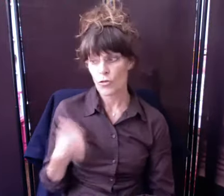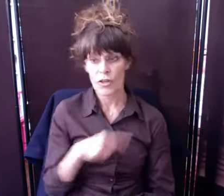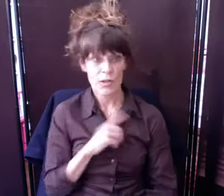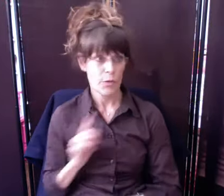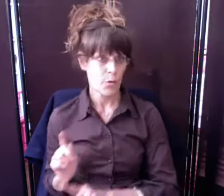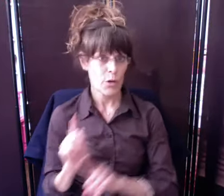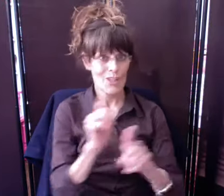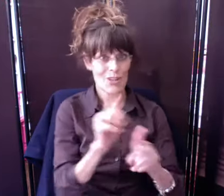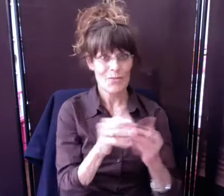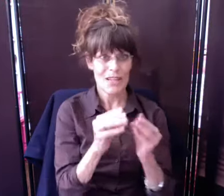it was called the musicians meeting.